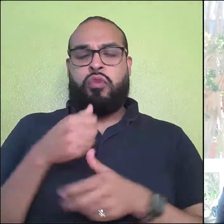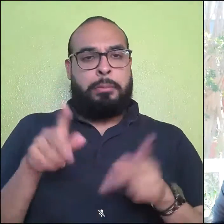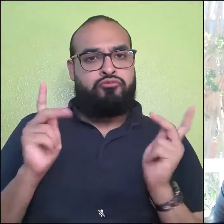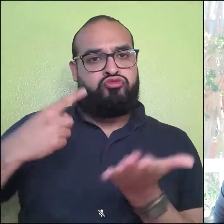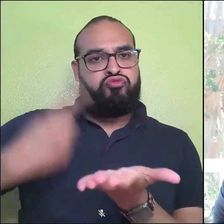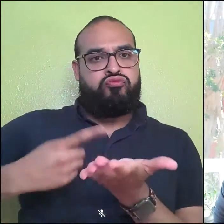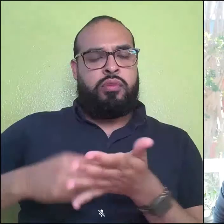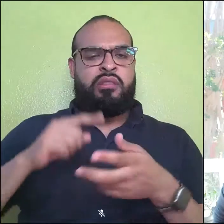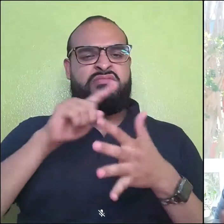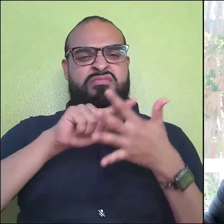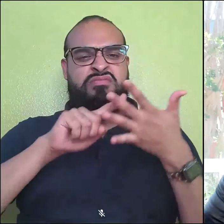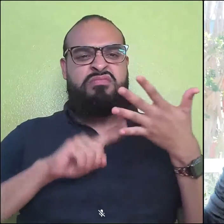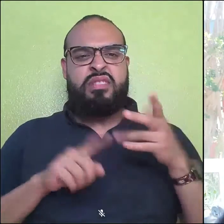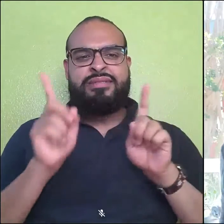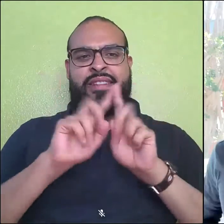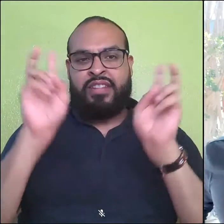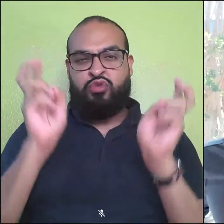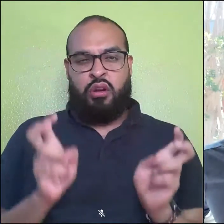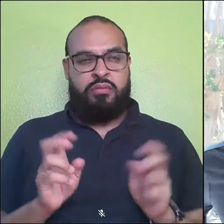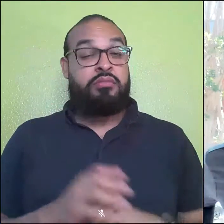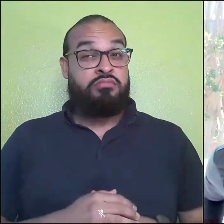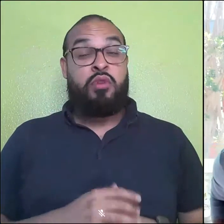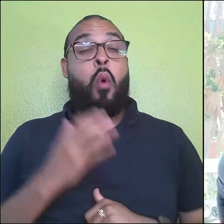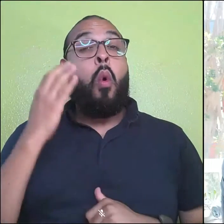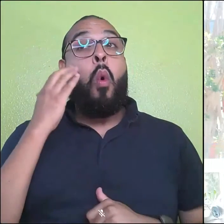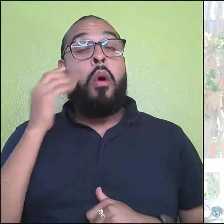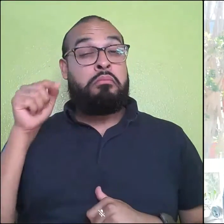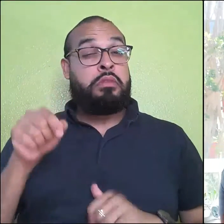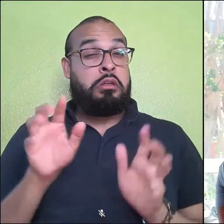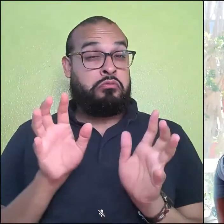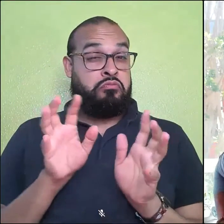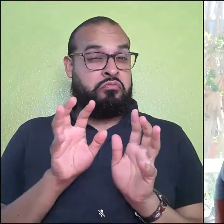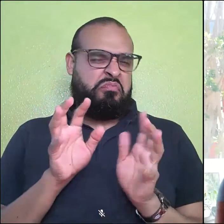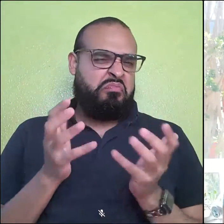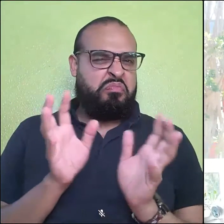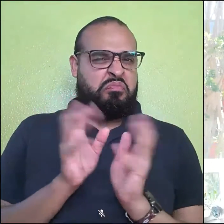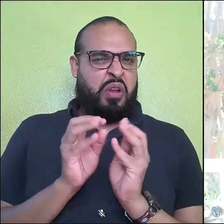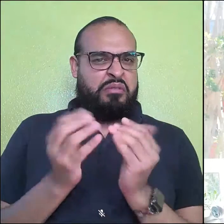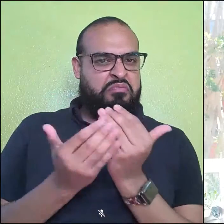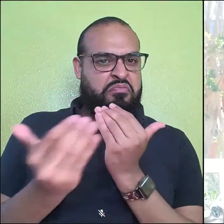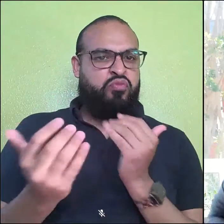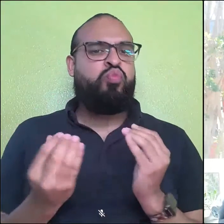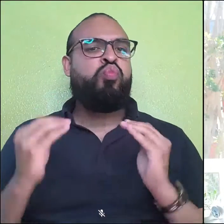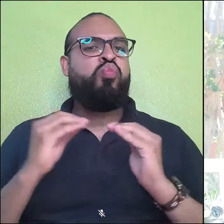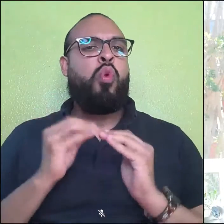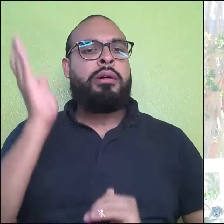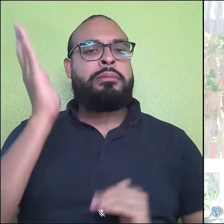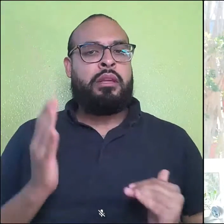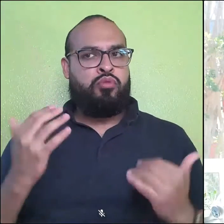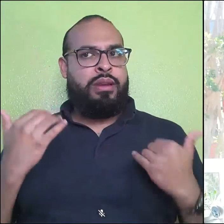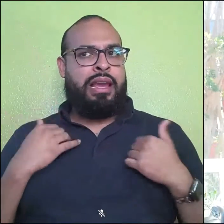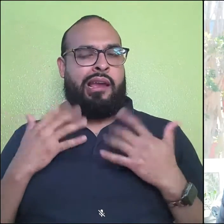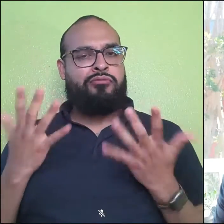topics? And I know a lot of other speakers will have great things to say, but man, I just